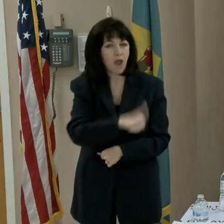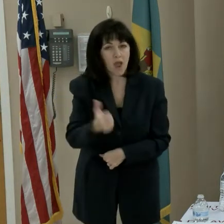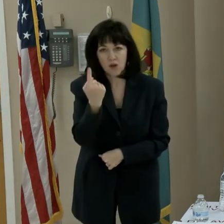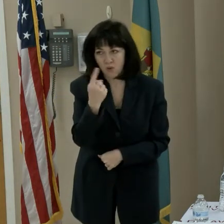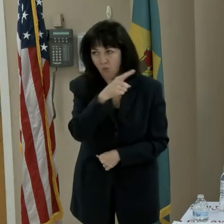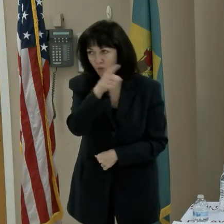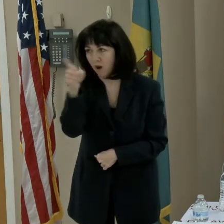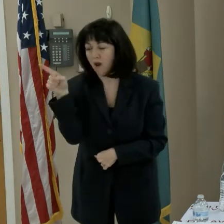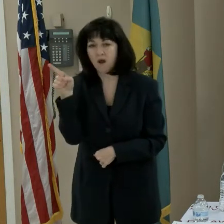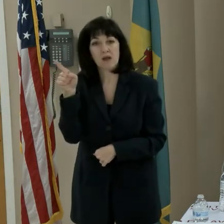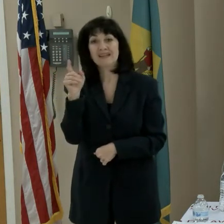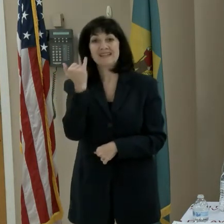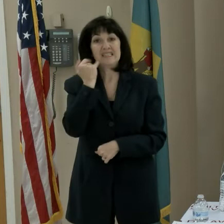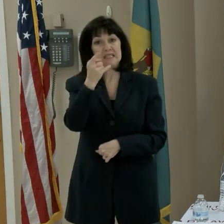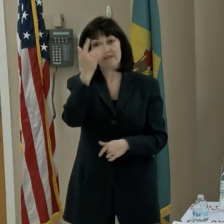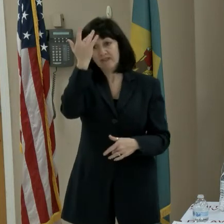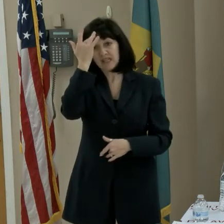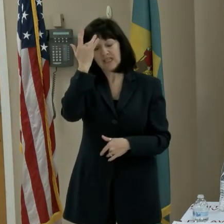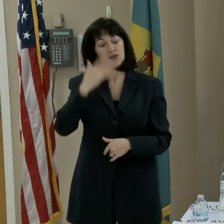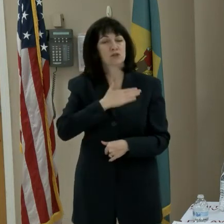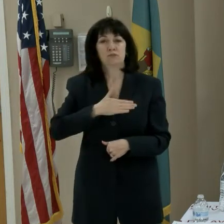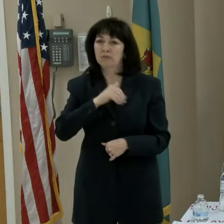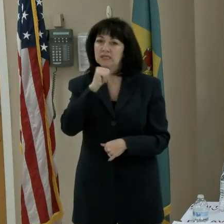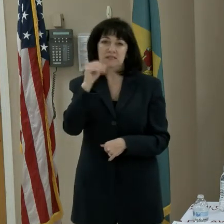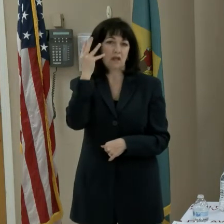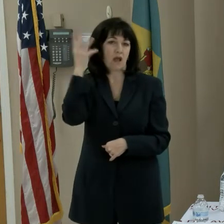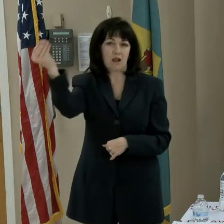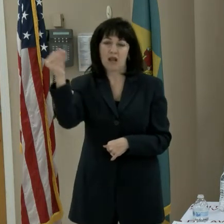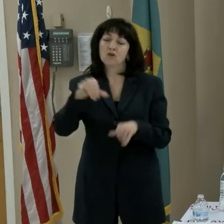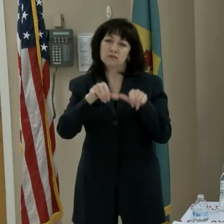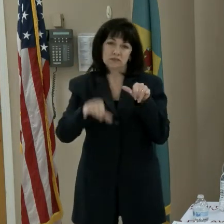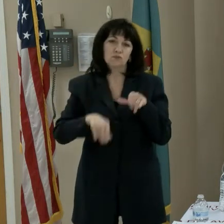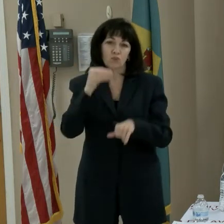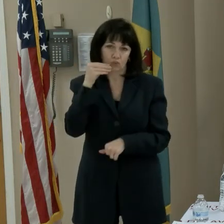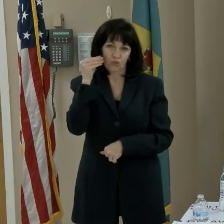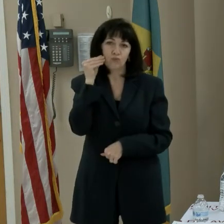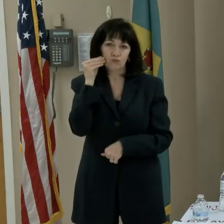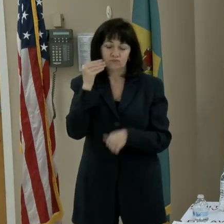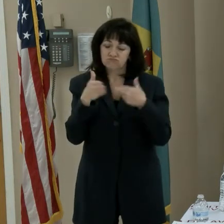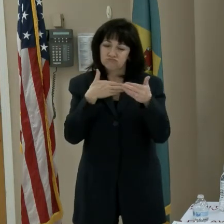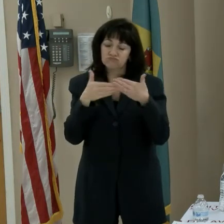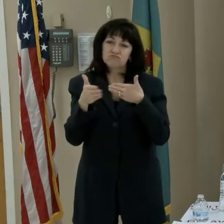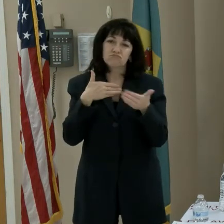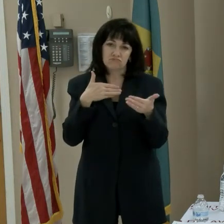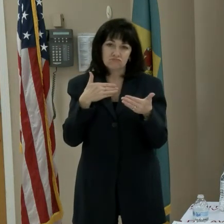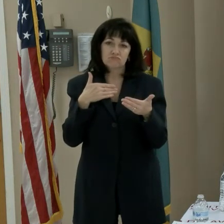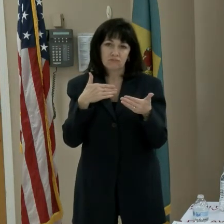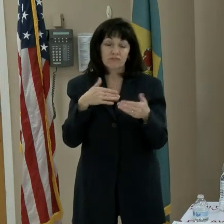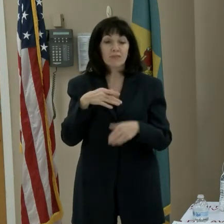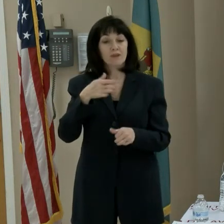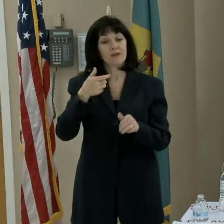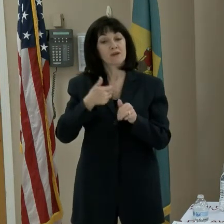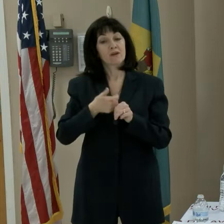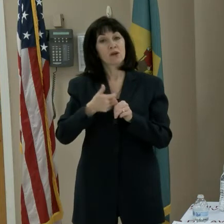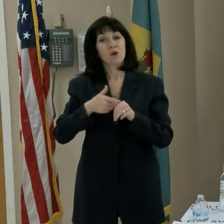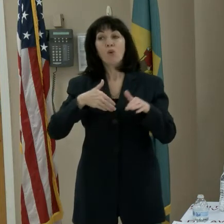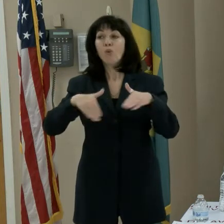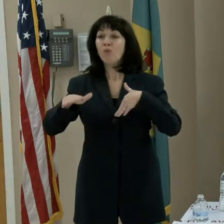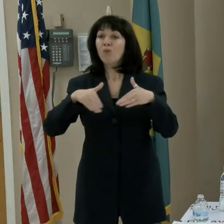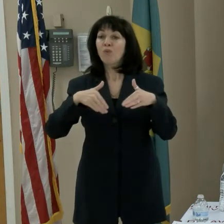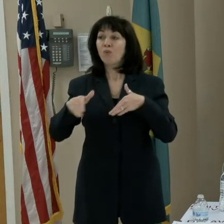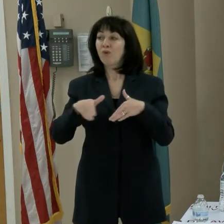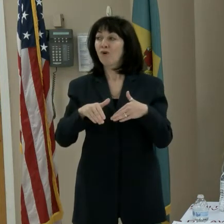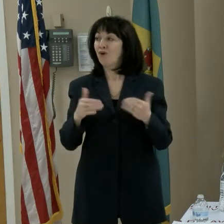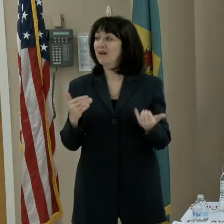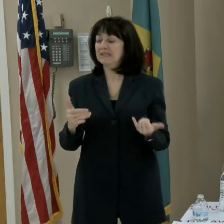anyone, please don't leave your house. I know I've already said that, but going for a walk at a time like